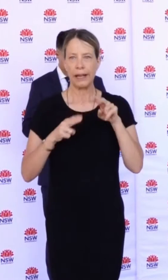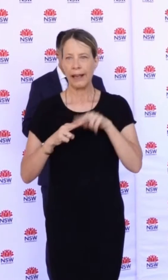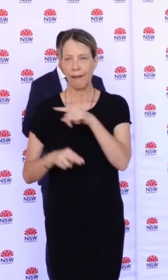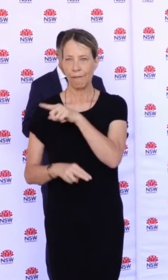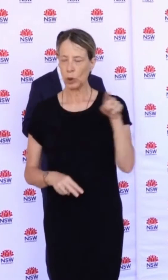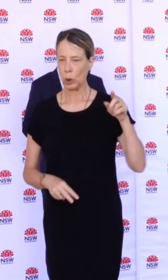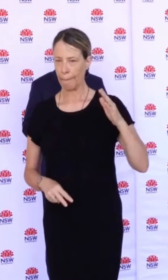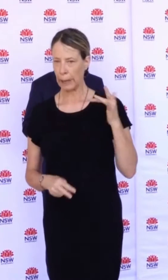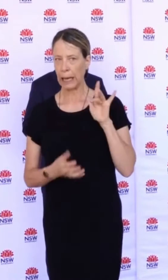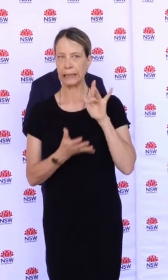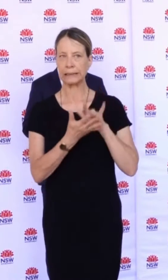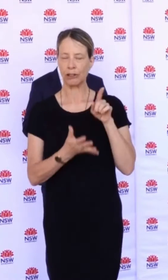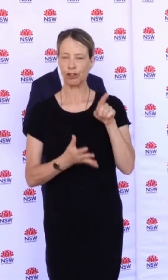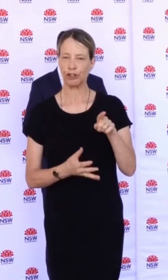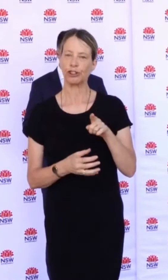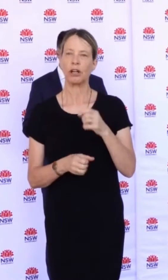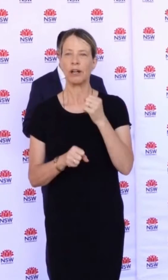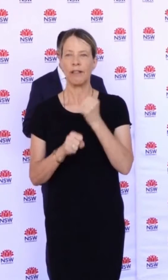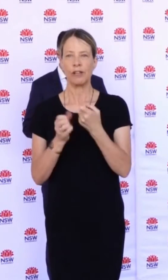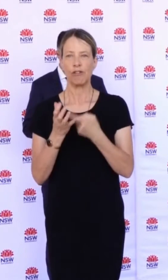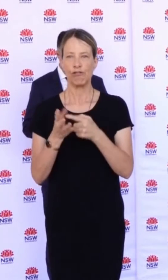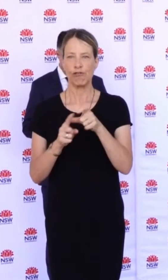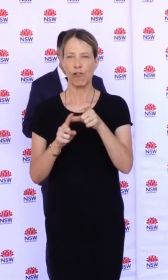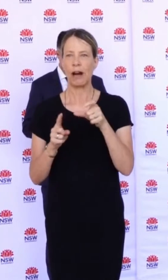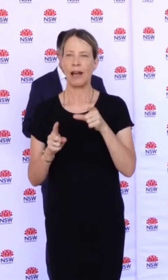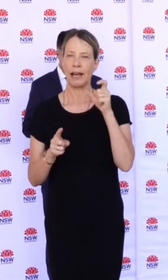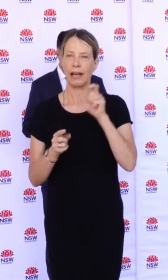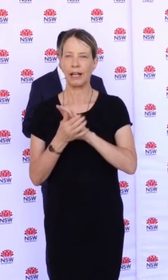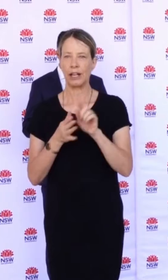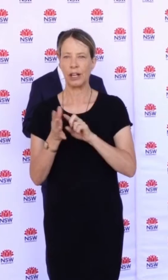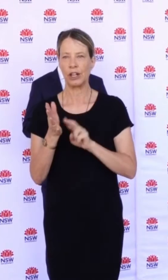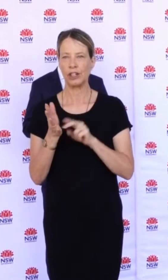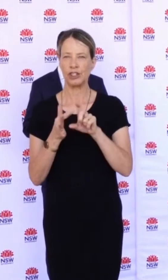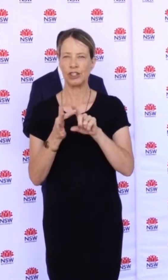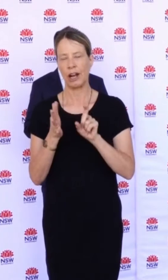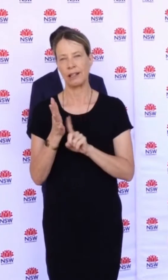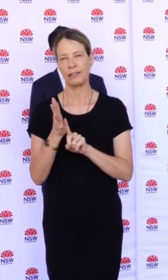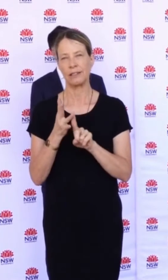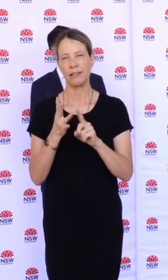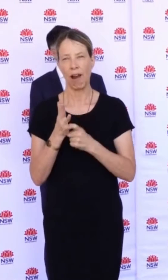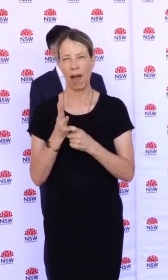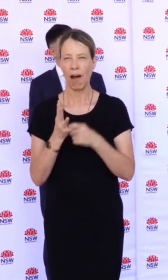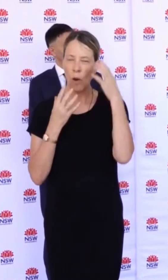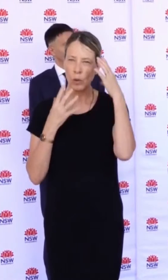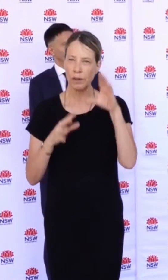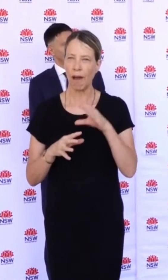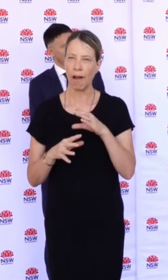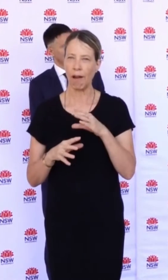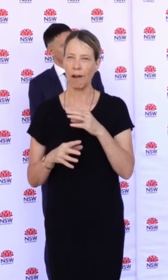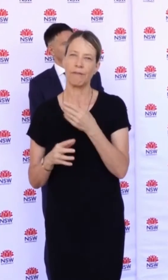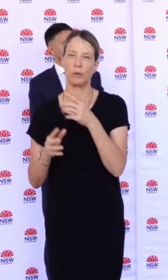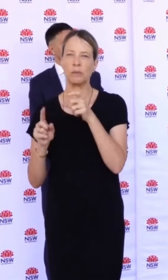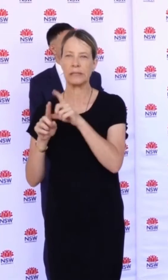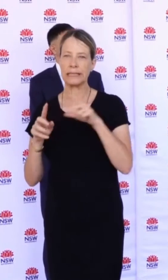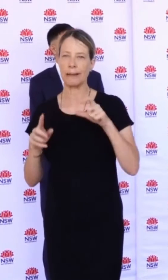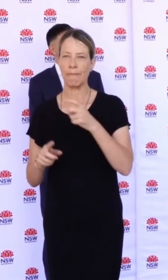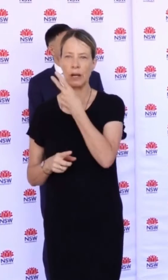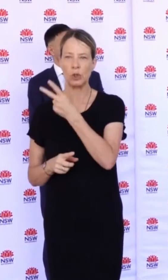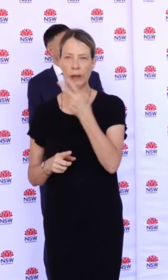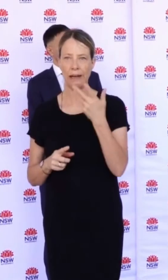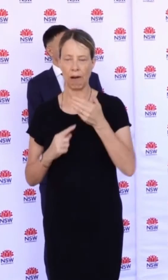Grand Chancellor since the 29th of December, it may well be that you should be self-isolating and getting